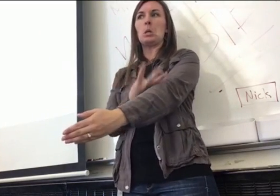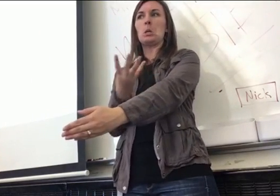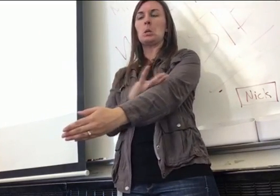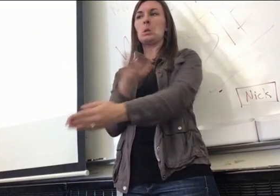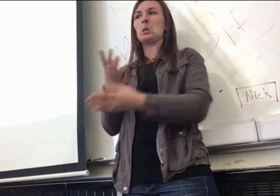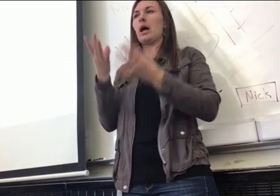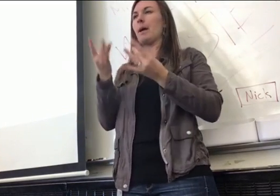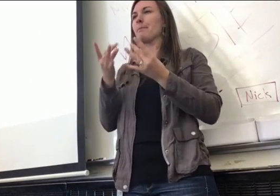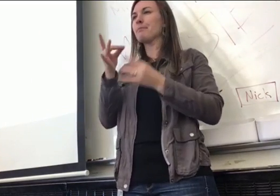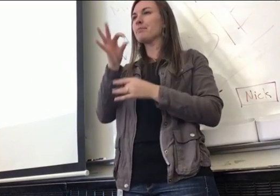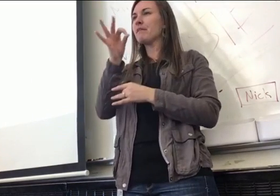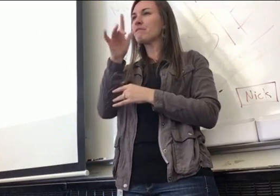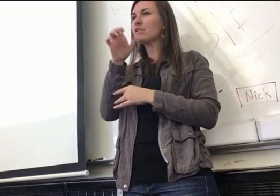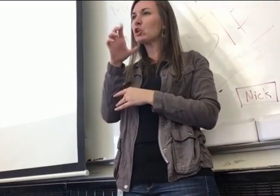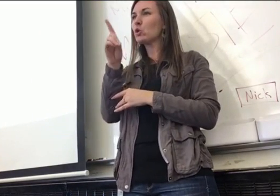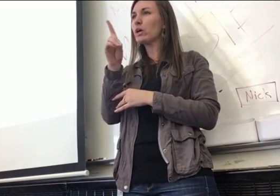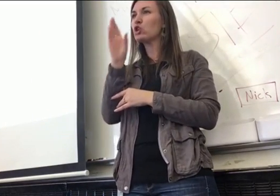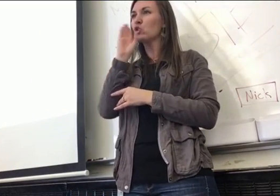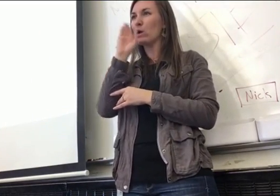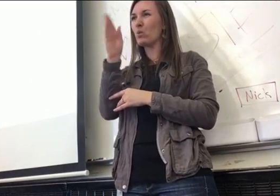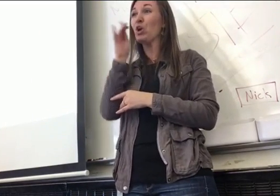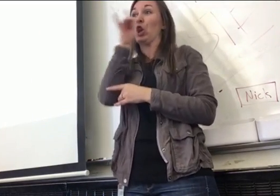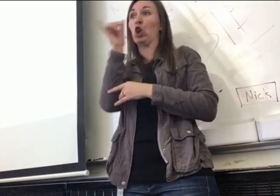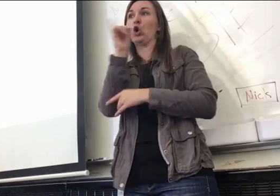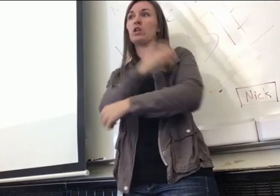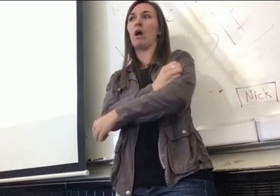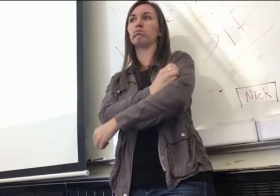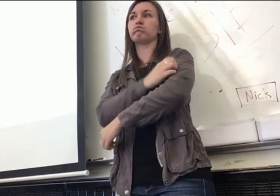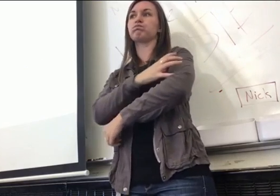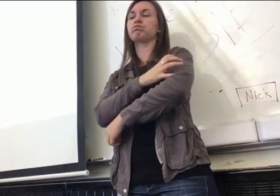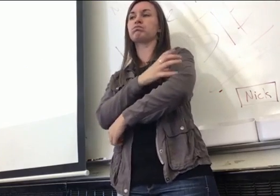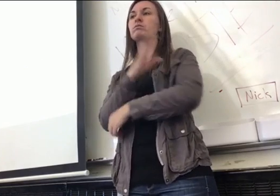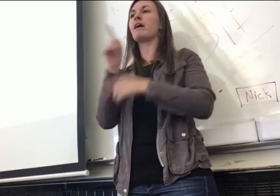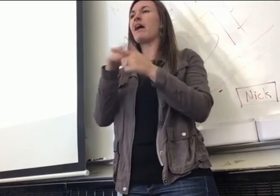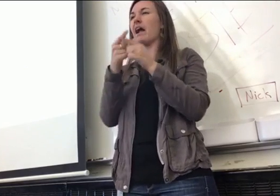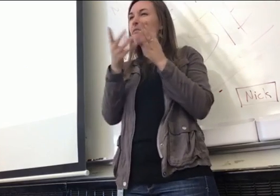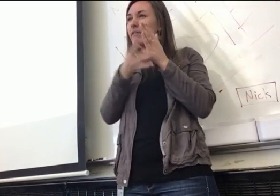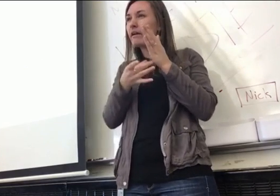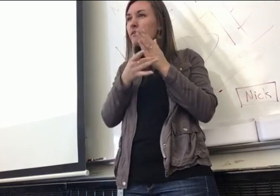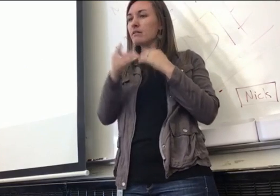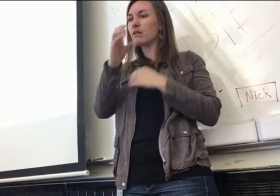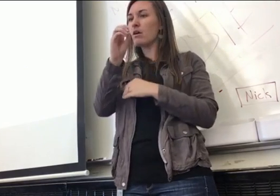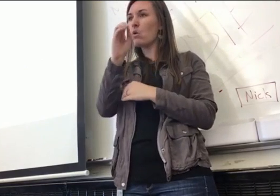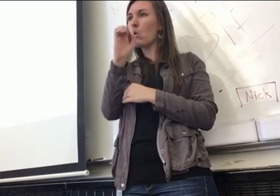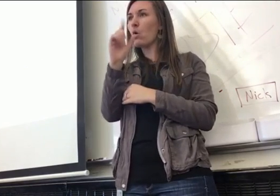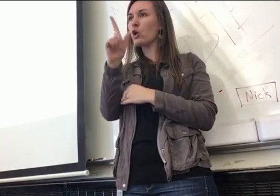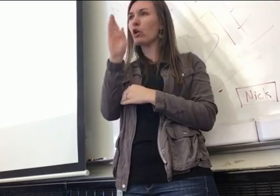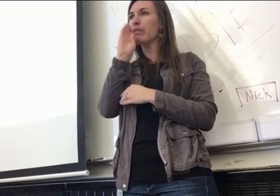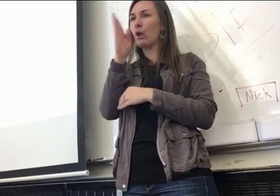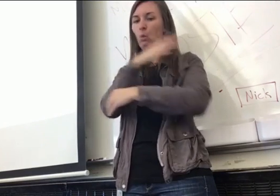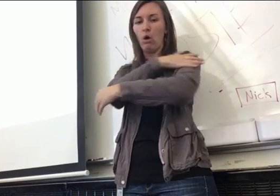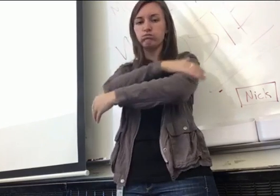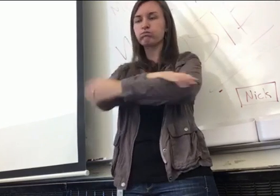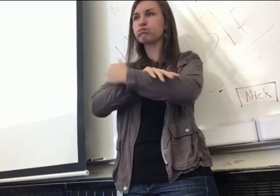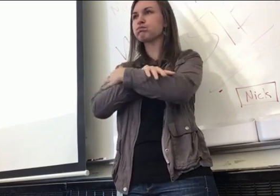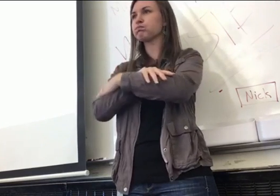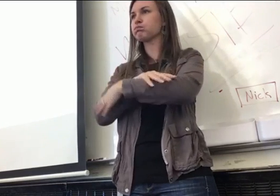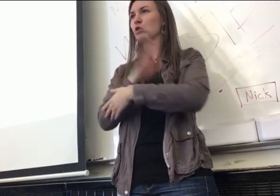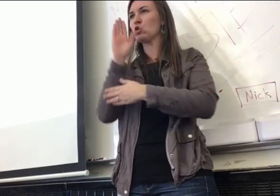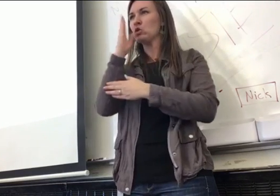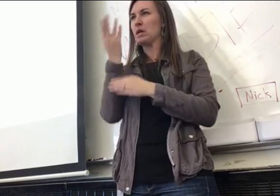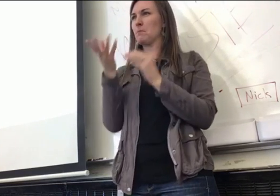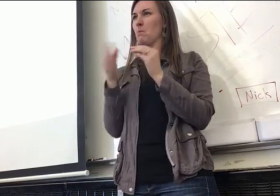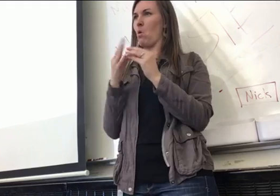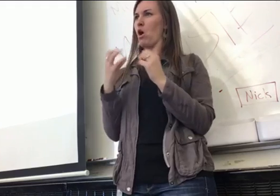fat on them. Then they would actually take oil and they would cover all of their muscles in oil so it would seem more defined